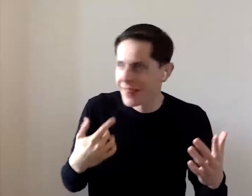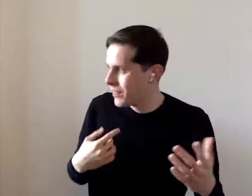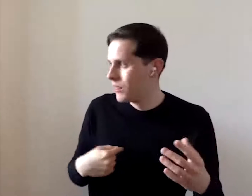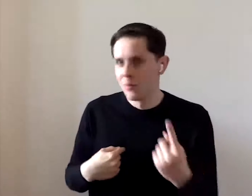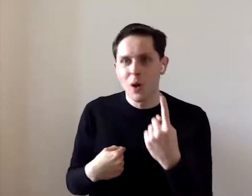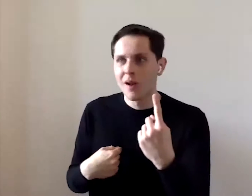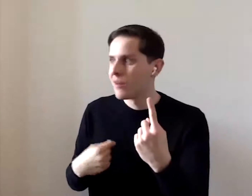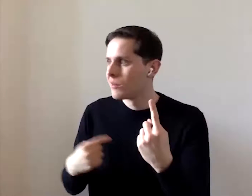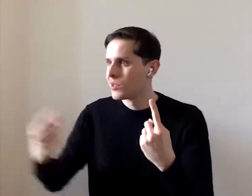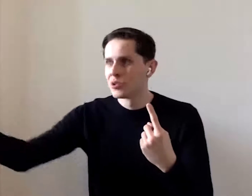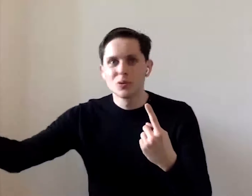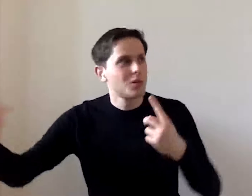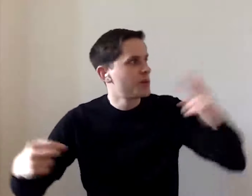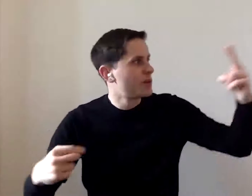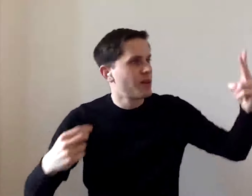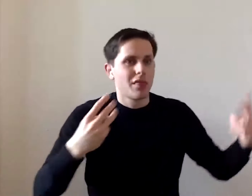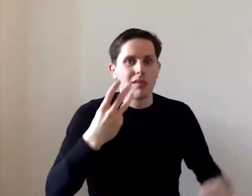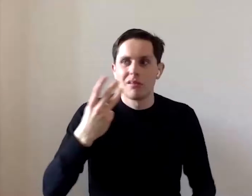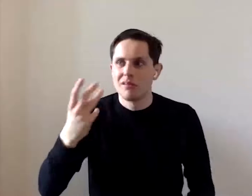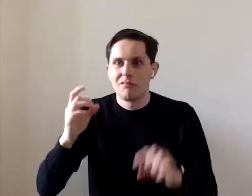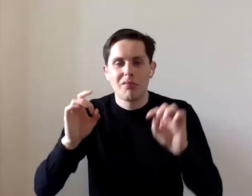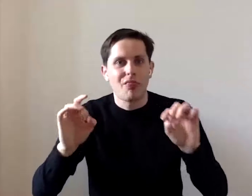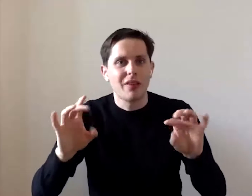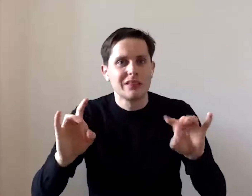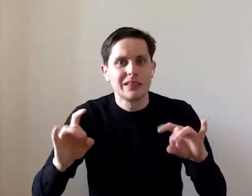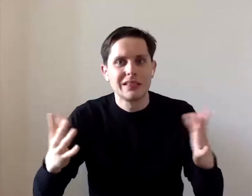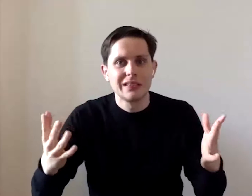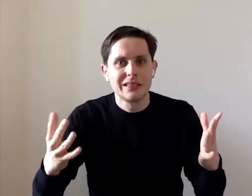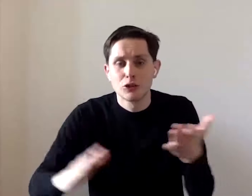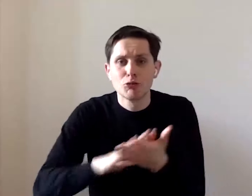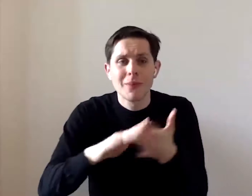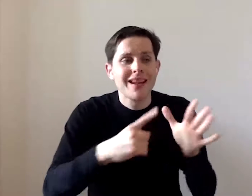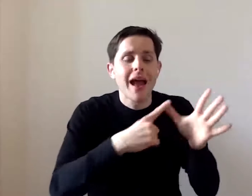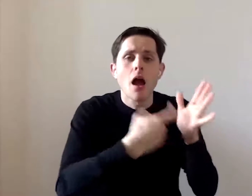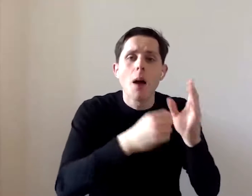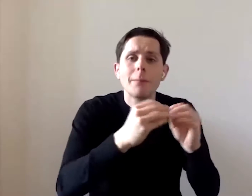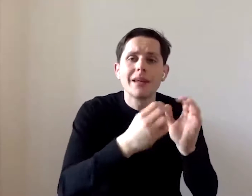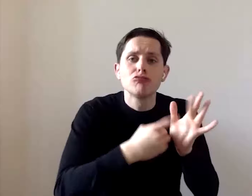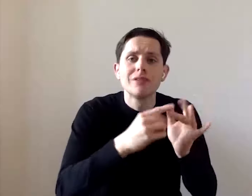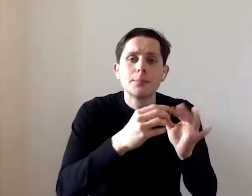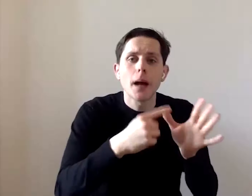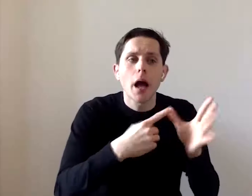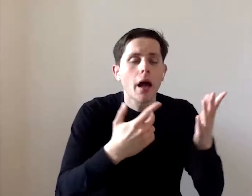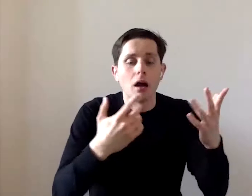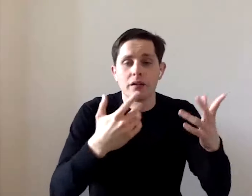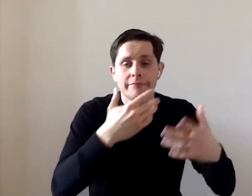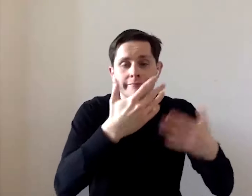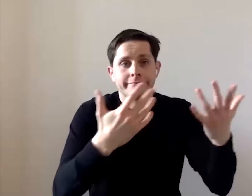like sometimes that you don't have a critical mass to be able to, you know, create change or even to be